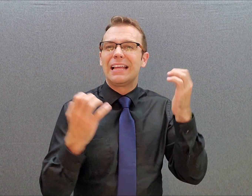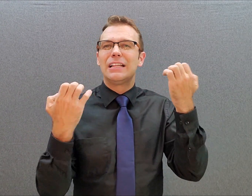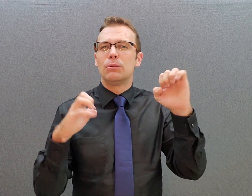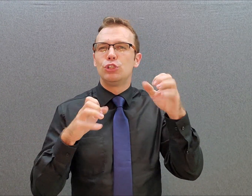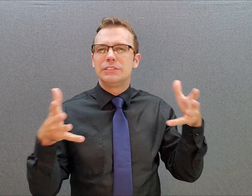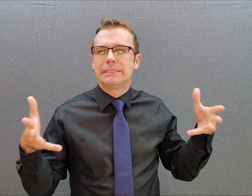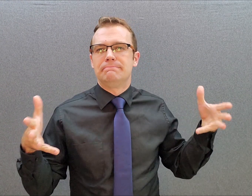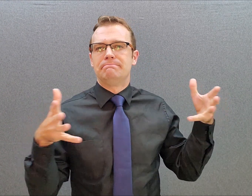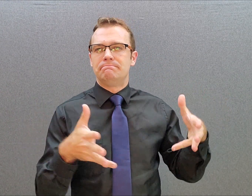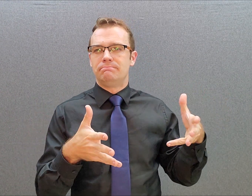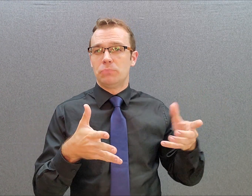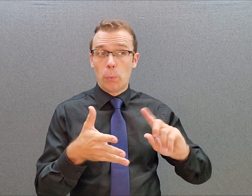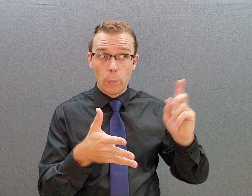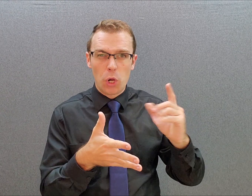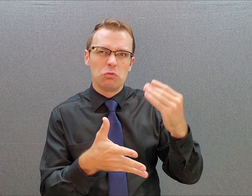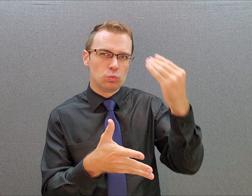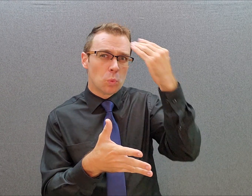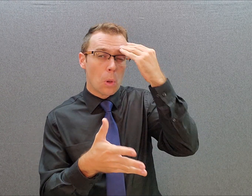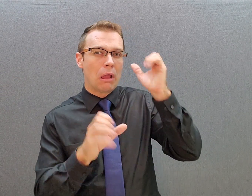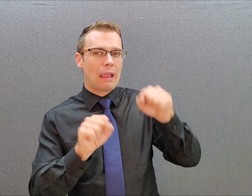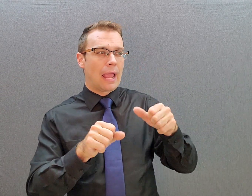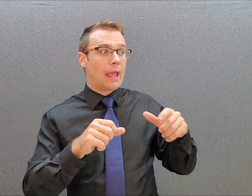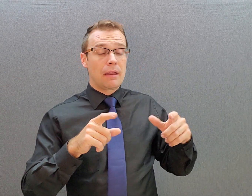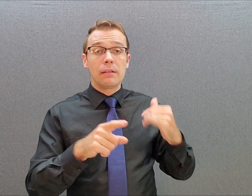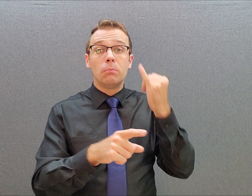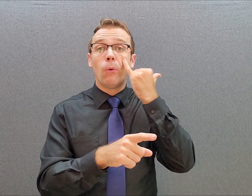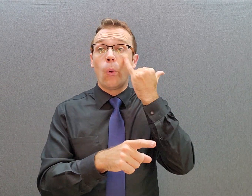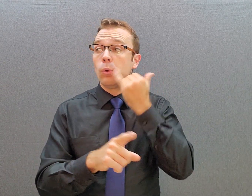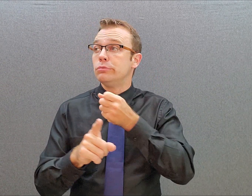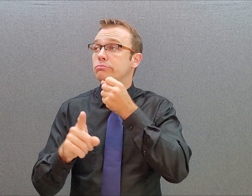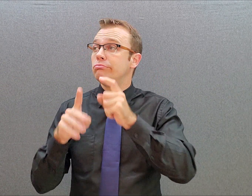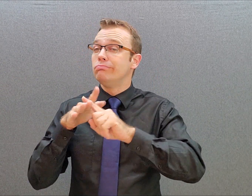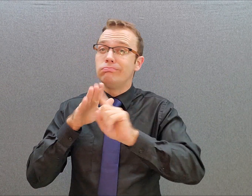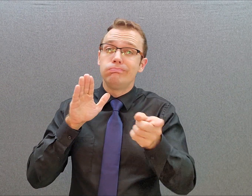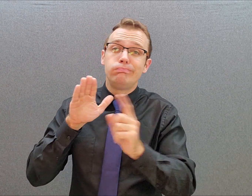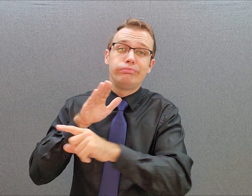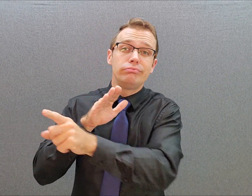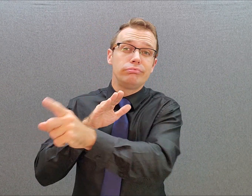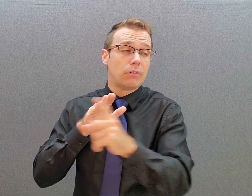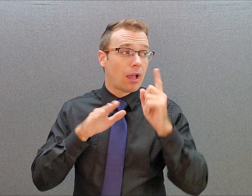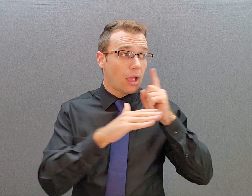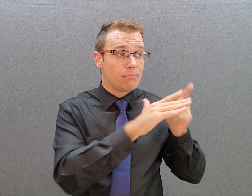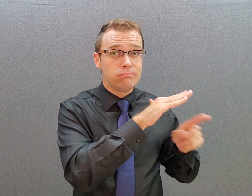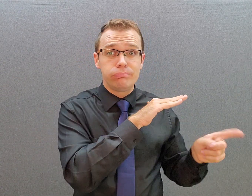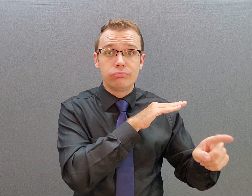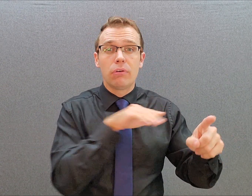familiar with, where you and others can reunite after exiting a building. You should